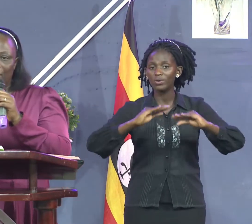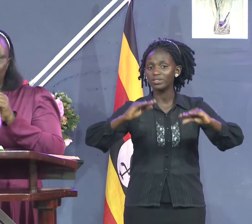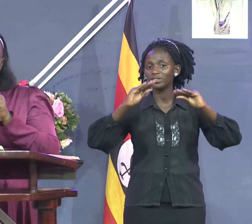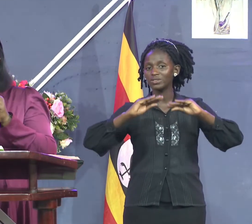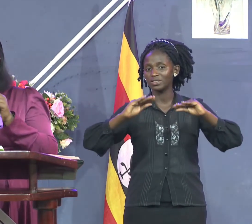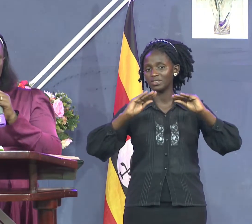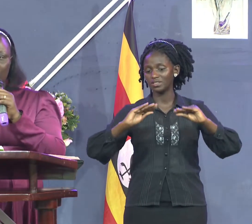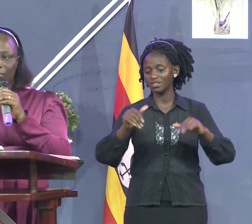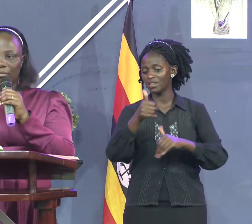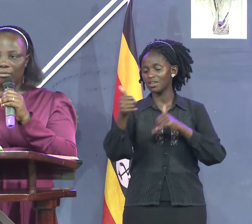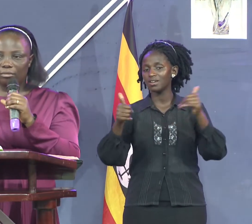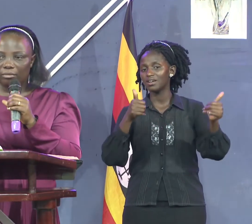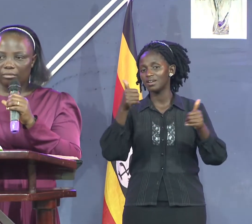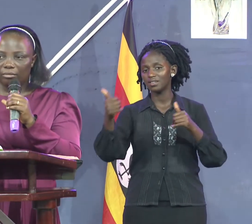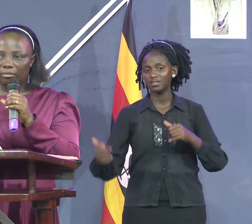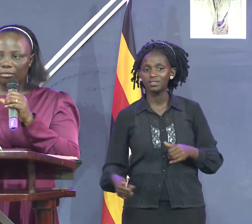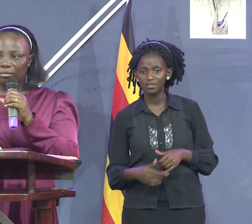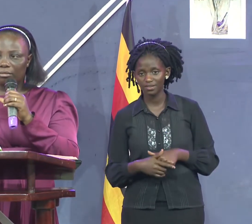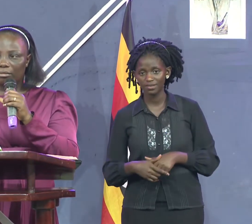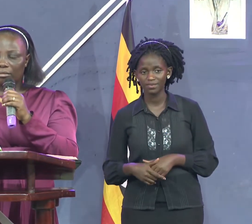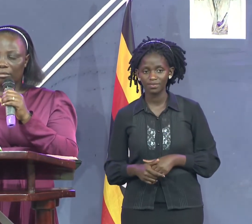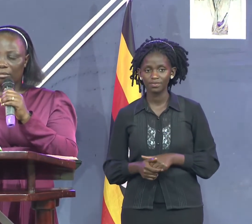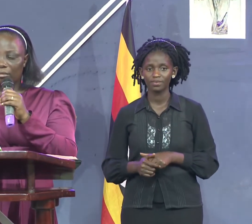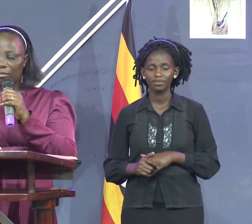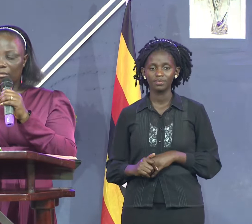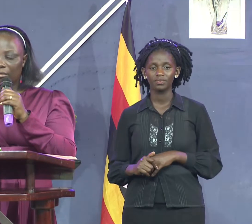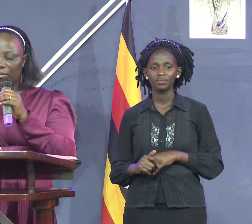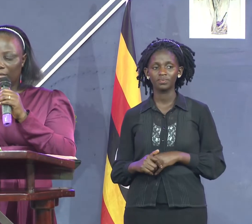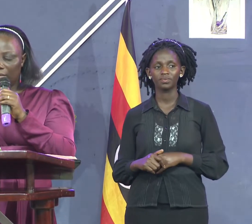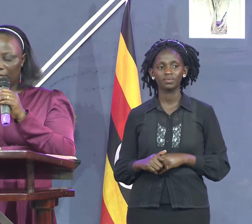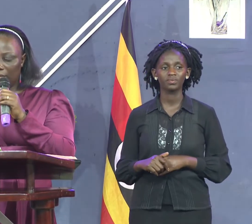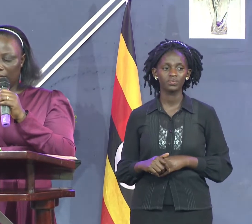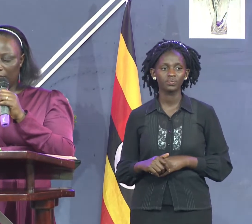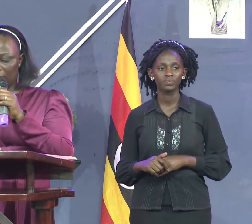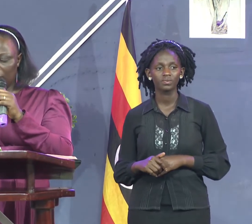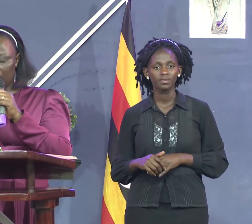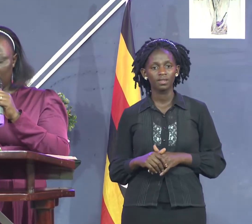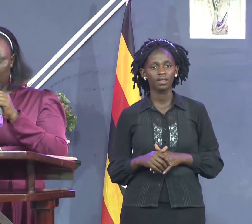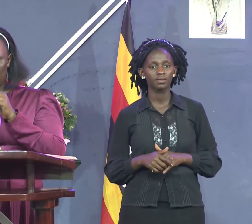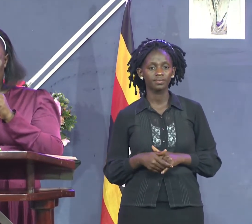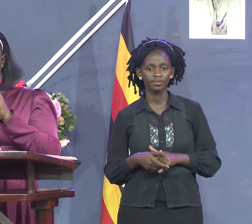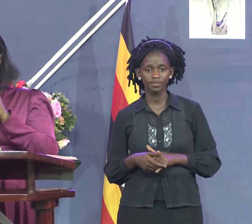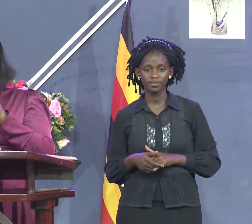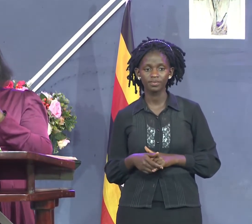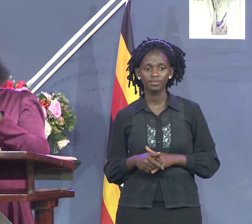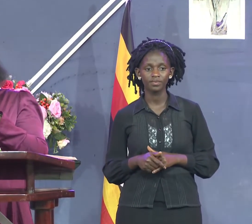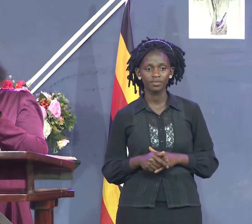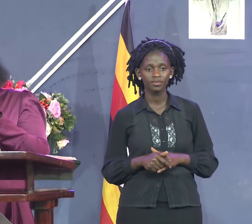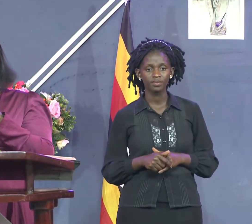kuwaigiriza. Before you look out for those people to train, first get what you're supposed to